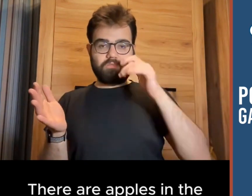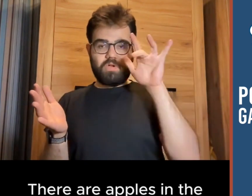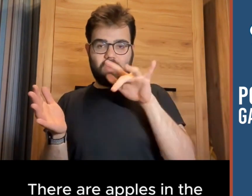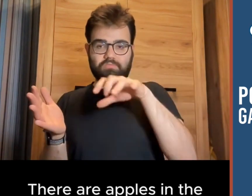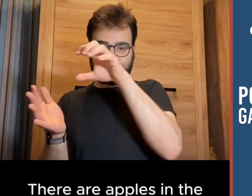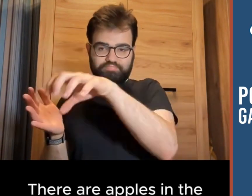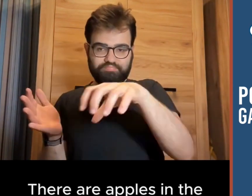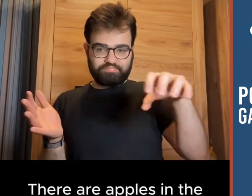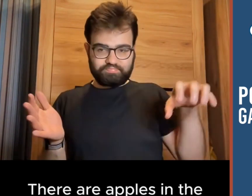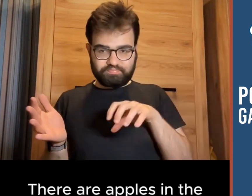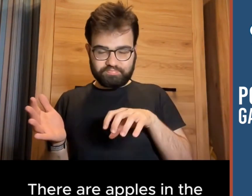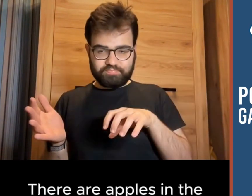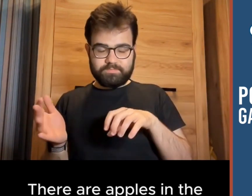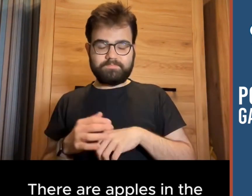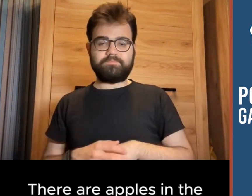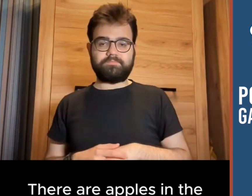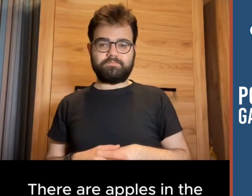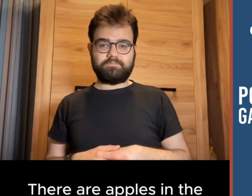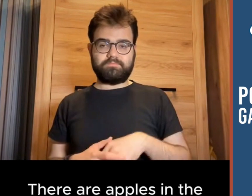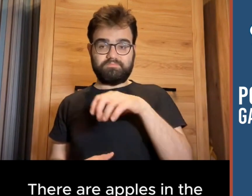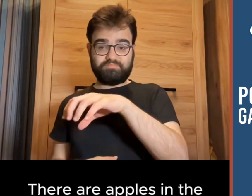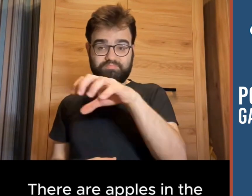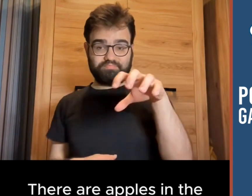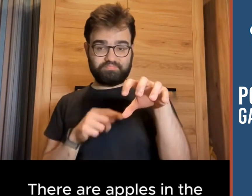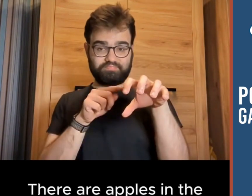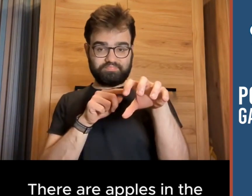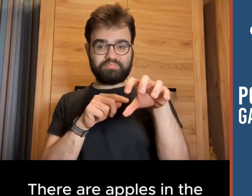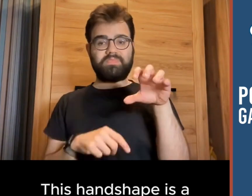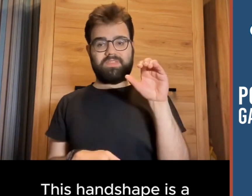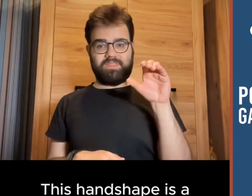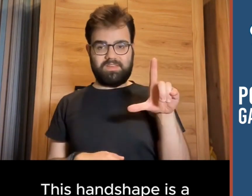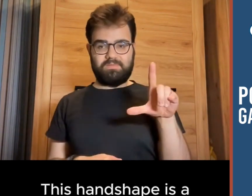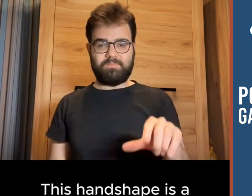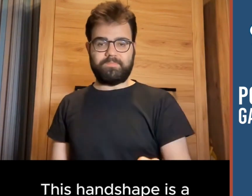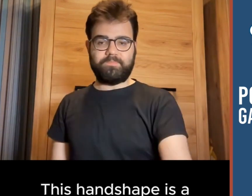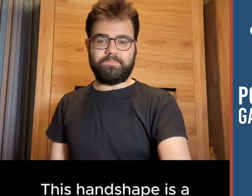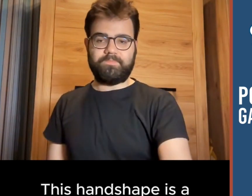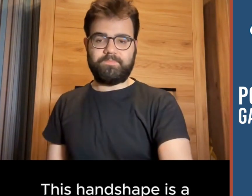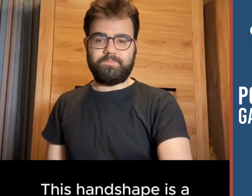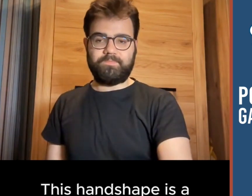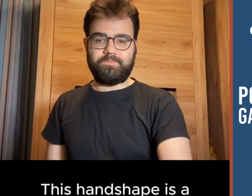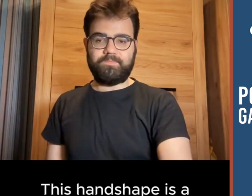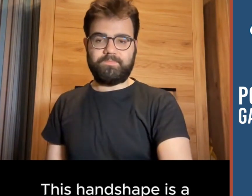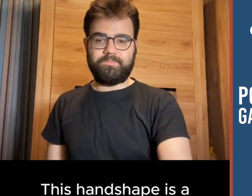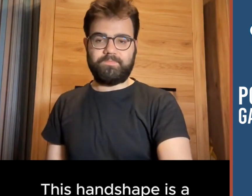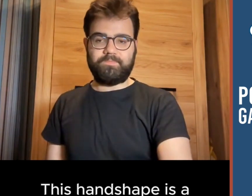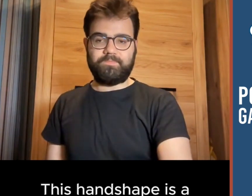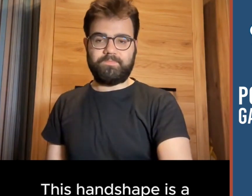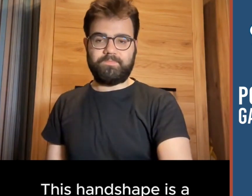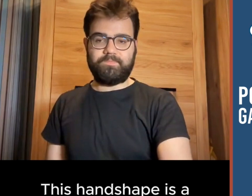ball, apple, inside, and a classifier. So this hand shape is a